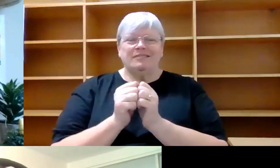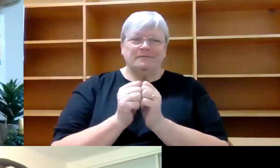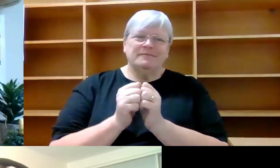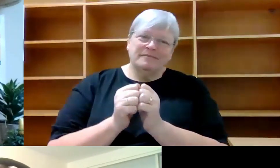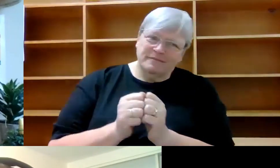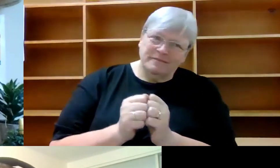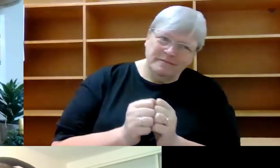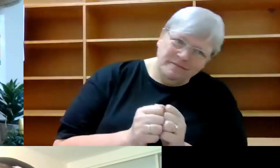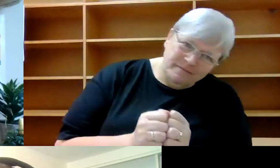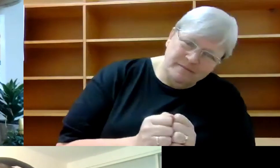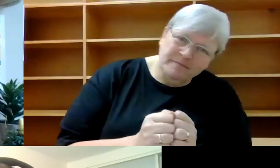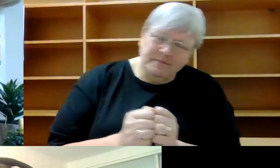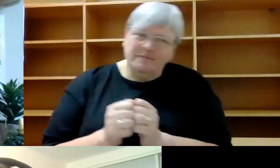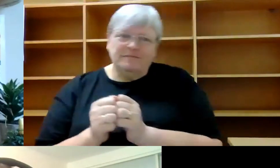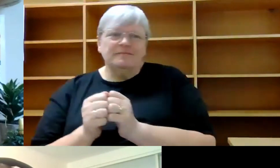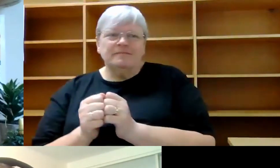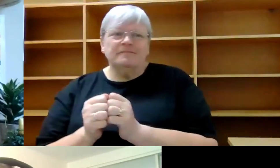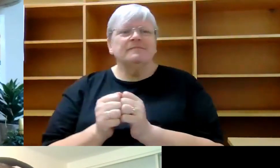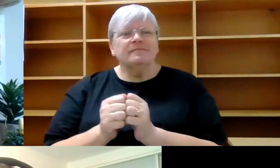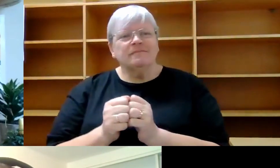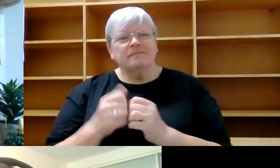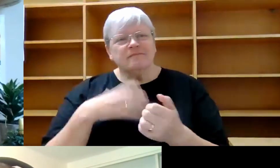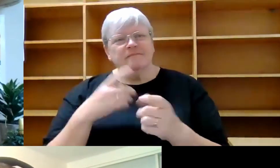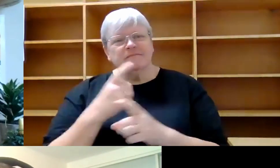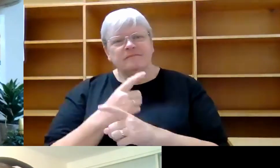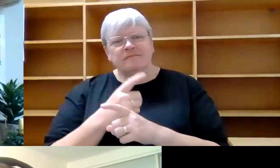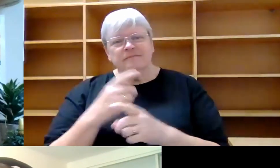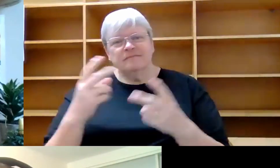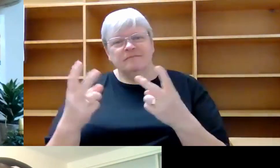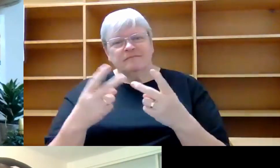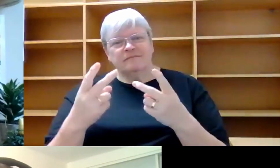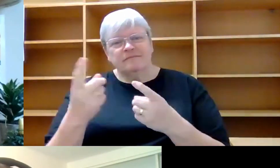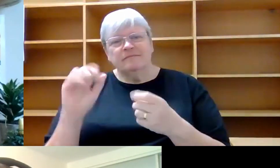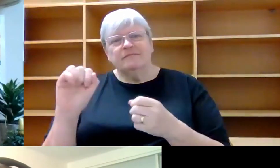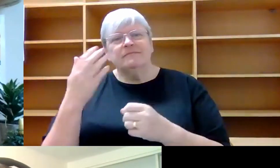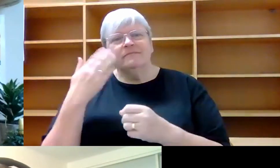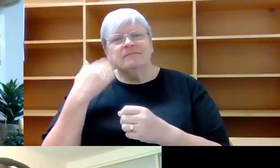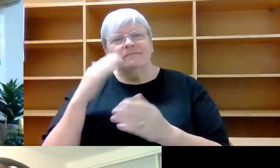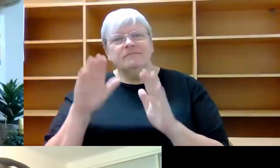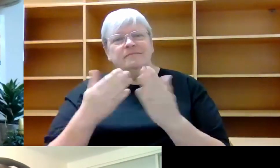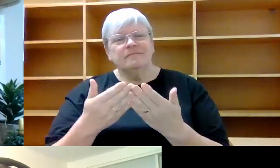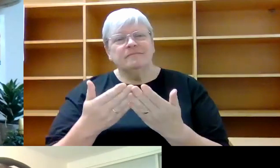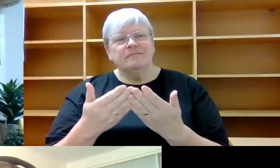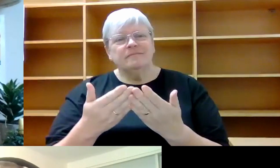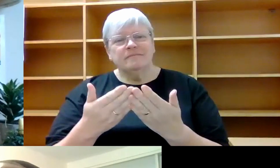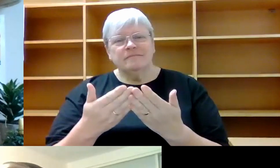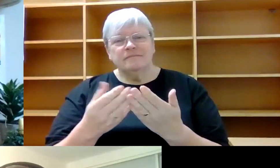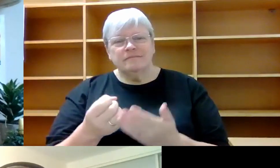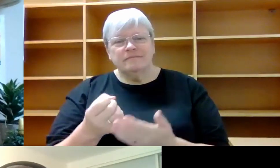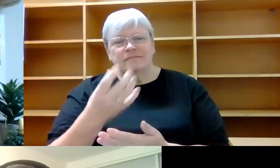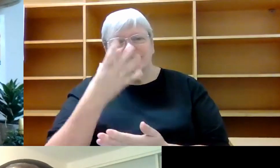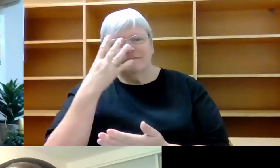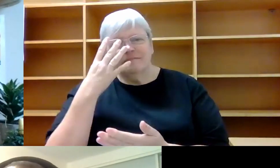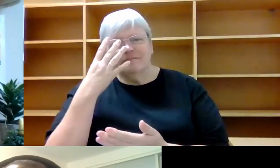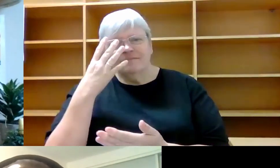think, well, actually, I'd like to talk about another one of your recent books on that sort of note, which is Humiliations of Weldon Blake. And I